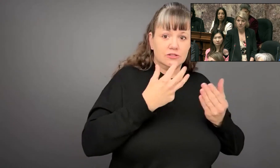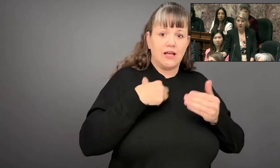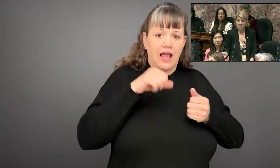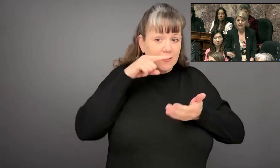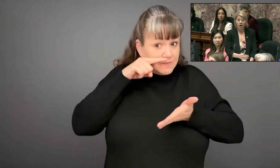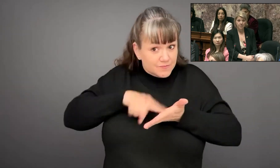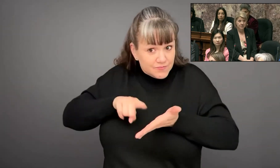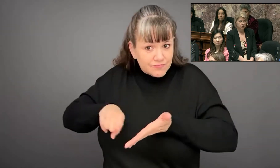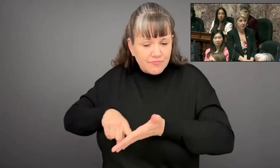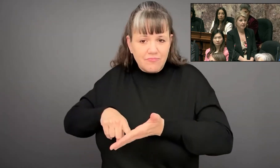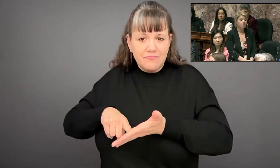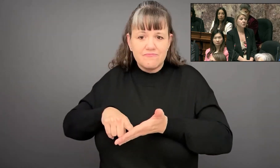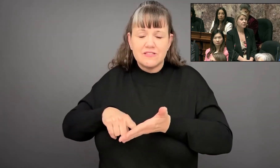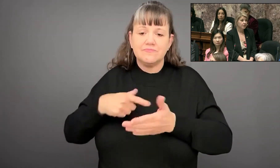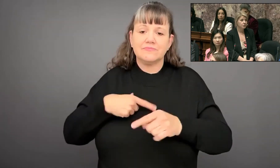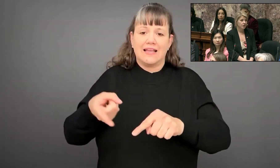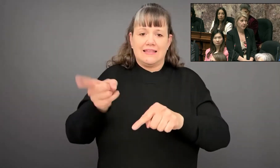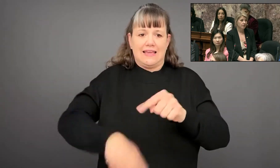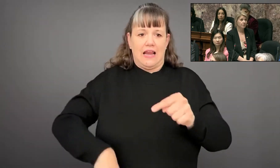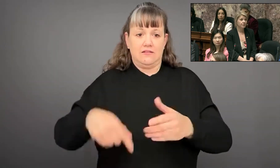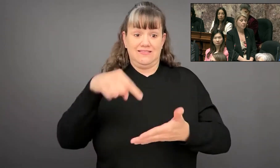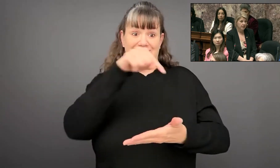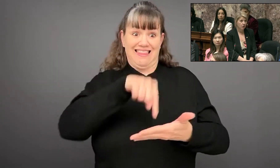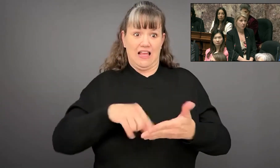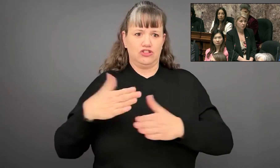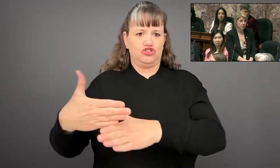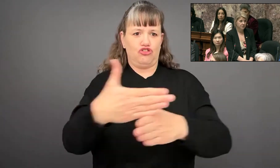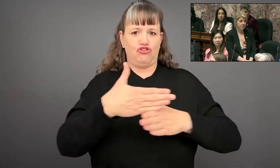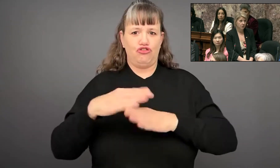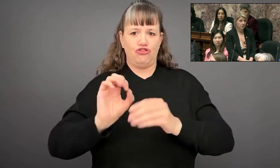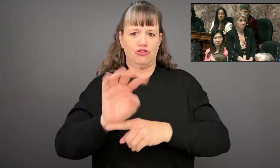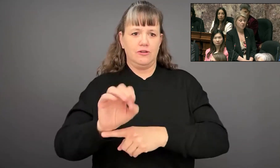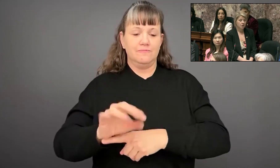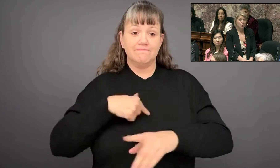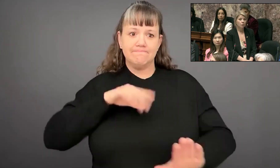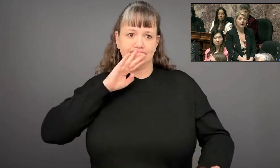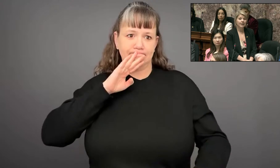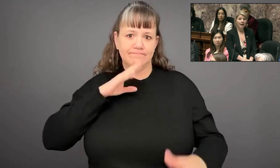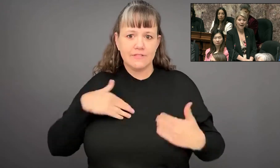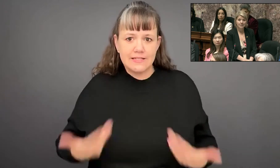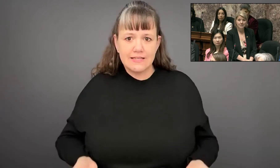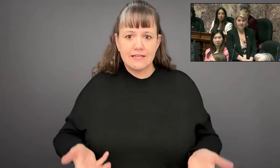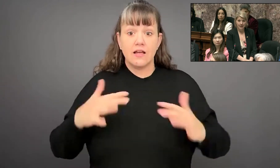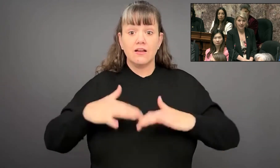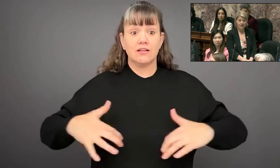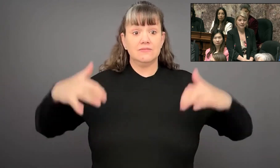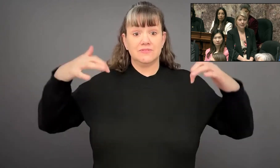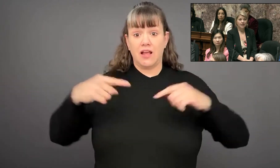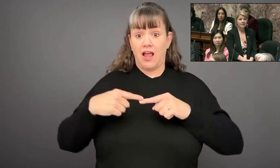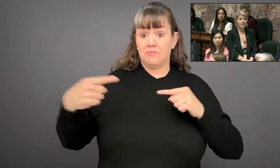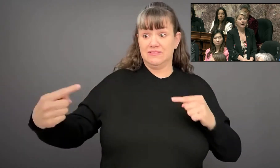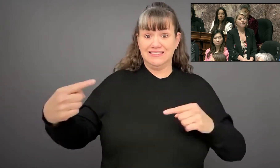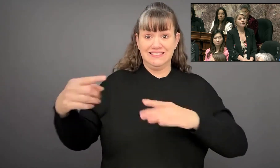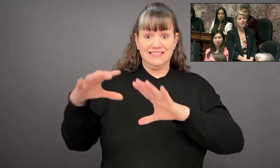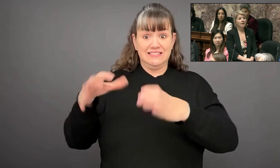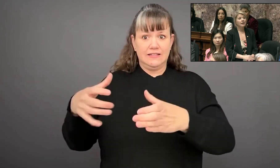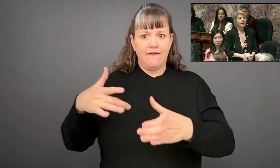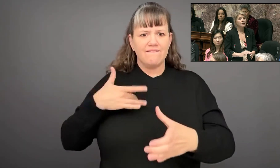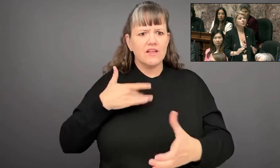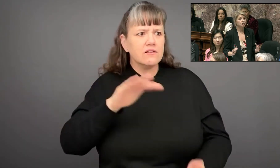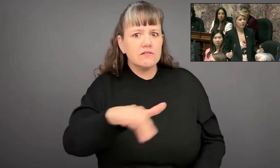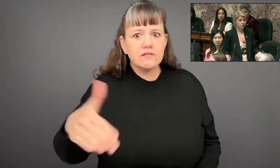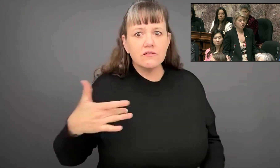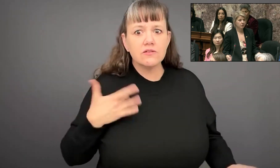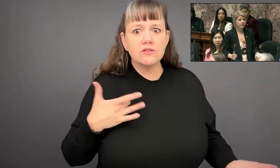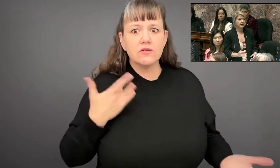I was in opposition, it was frustrating for me, Honourable Speaker. What I can say is that